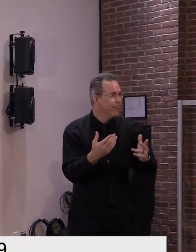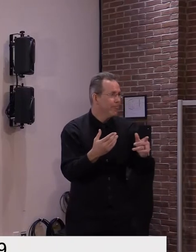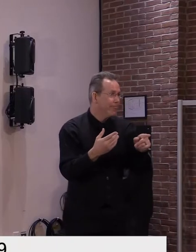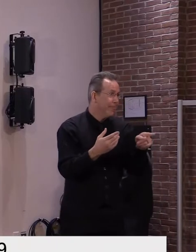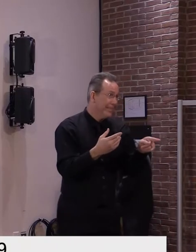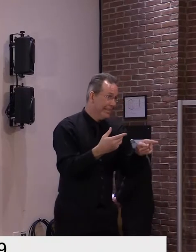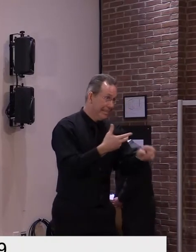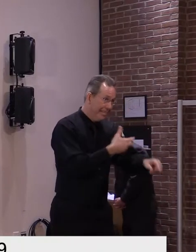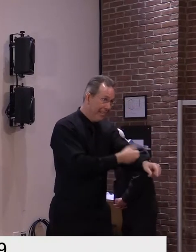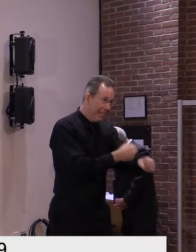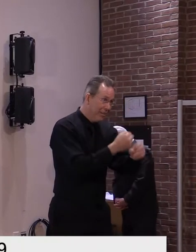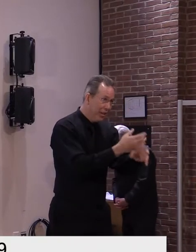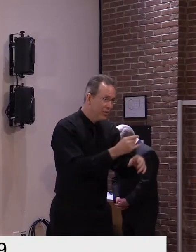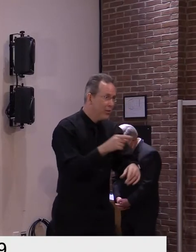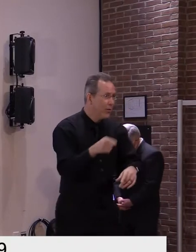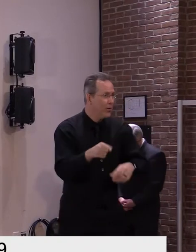well.